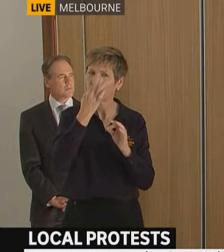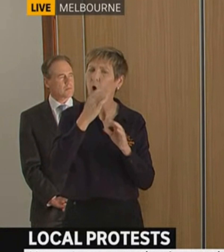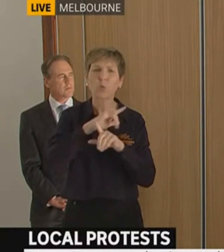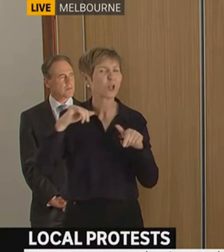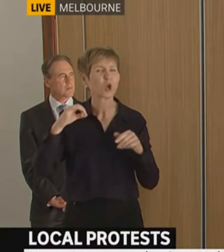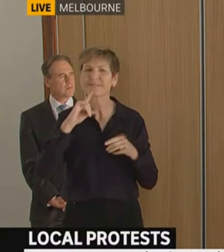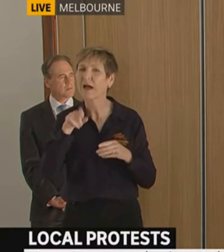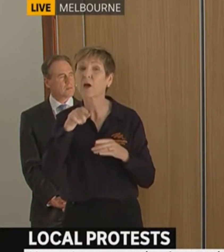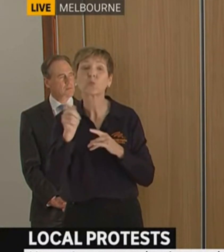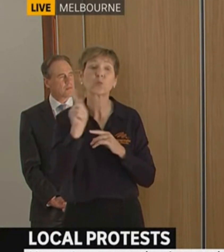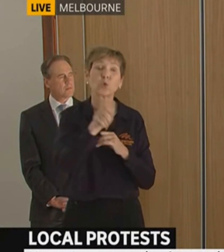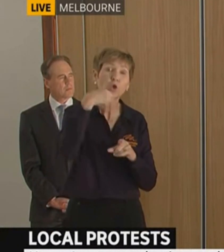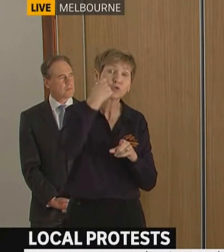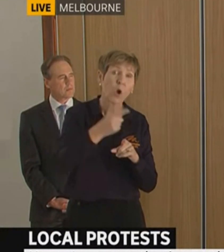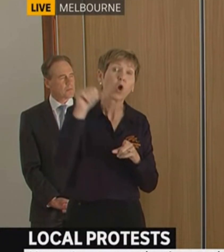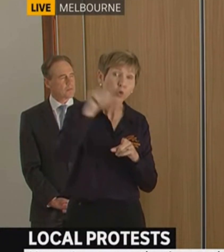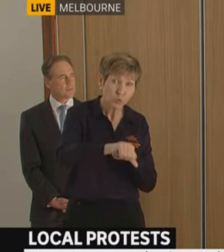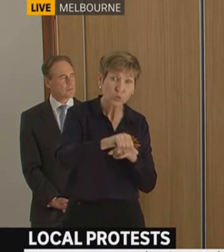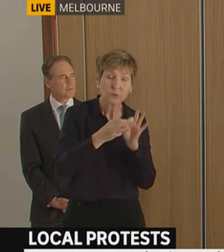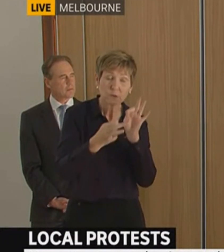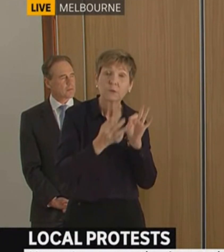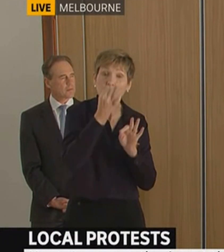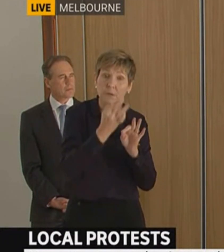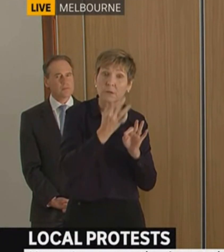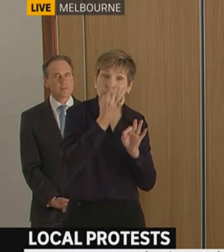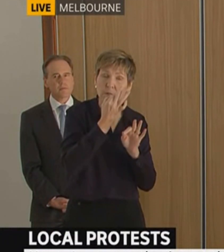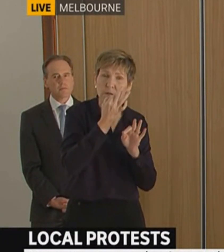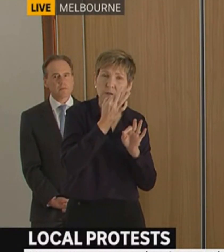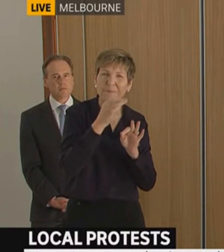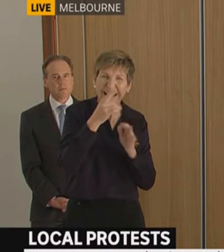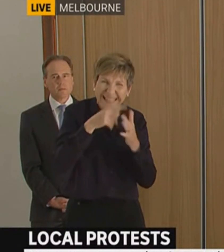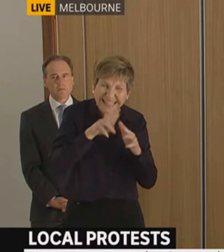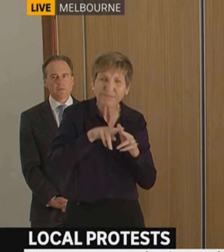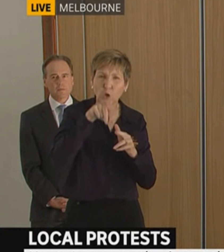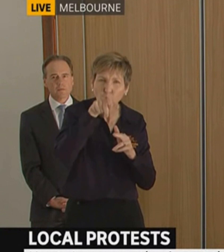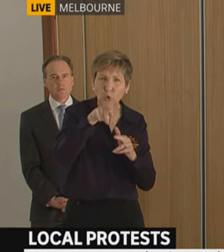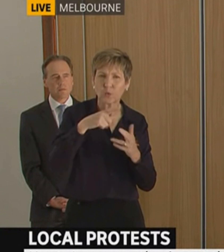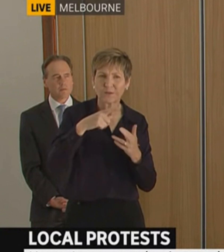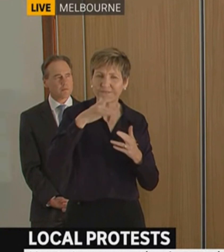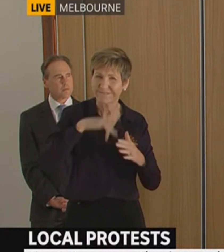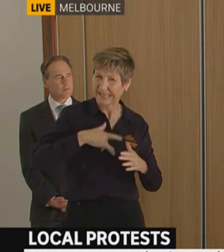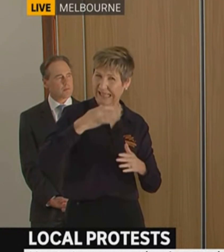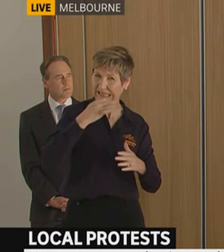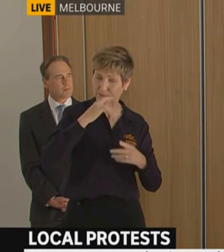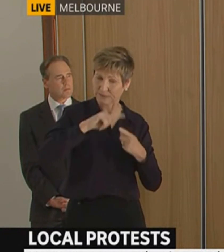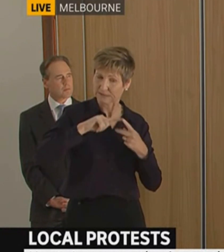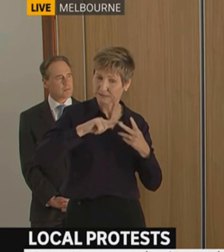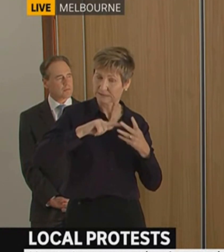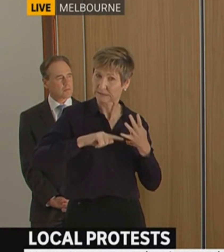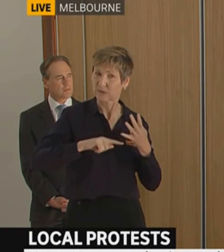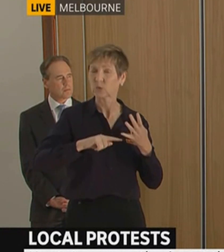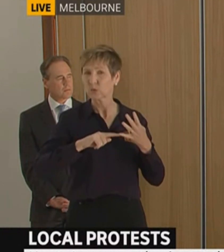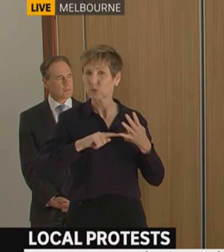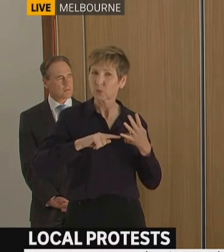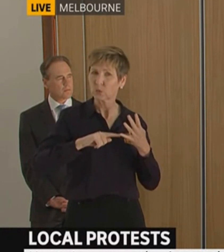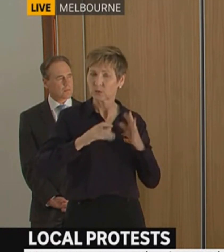what we are saying is, if you are going to an event like this, please try and practice distancing